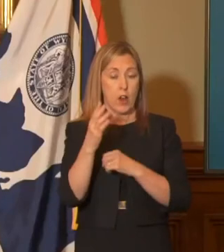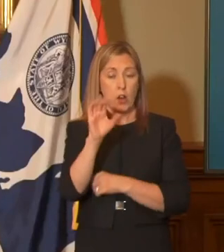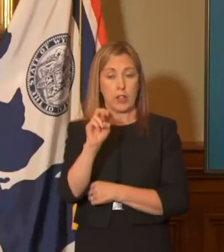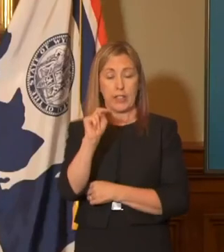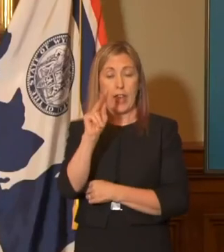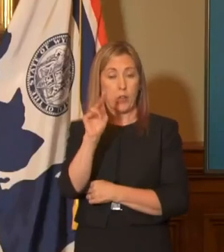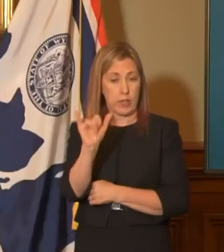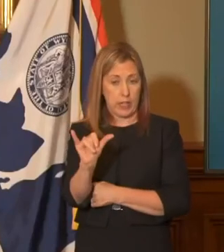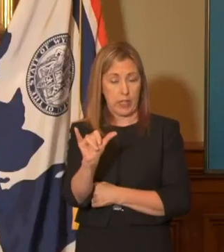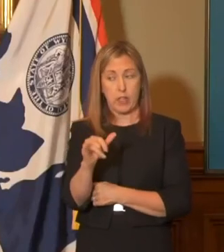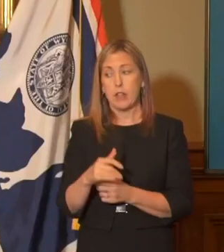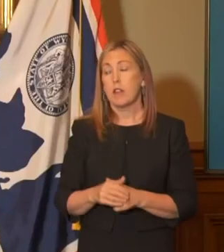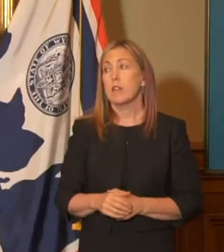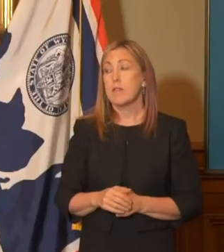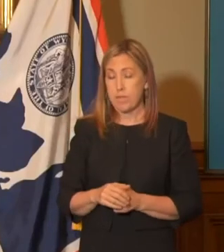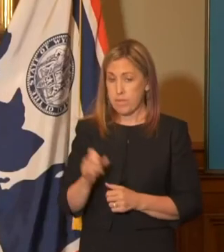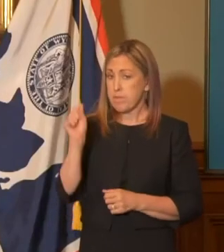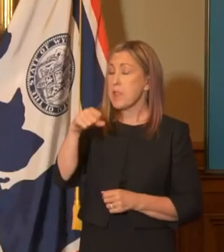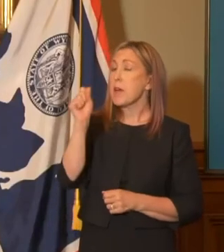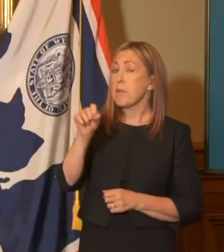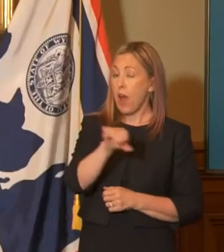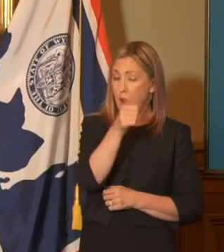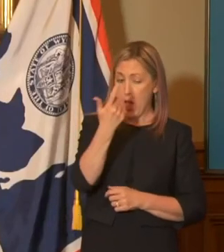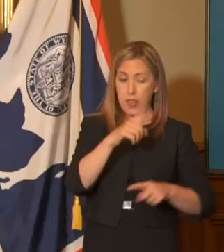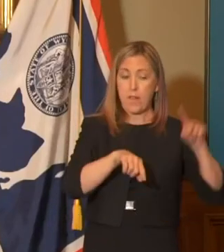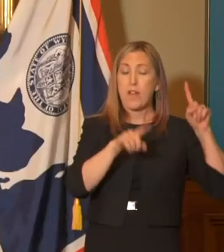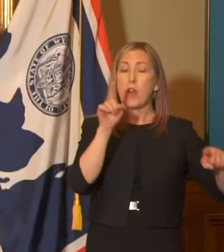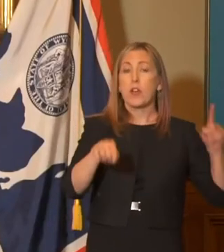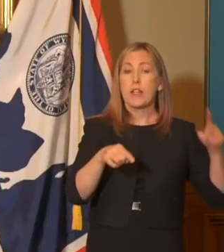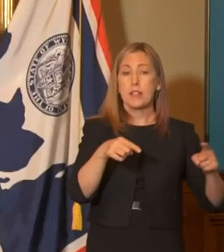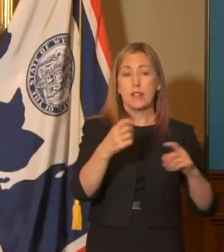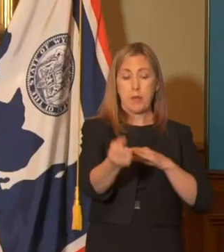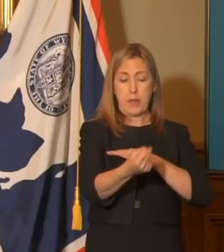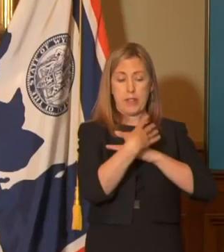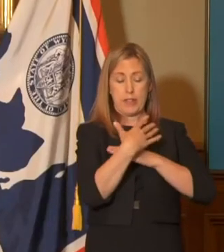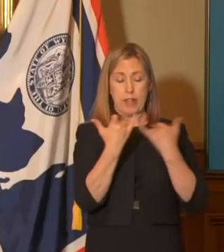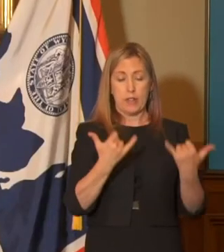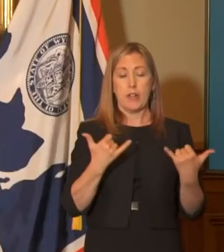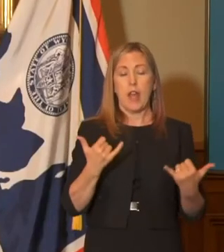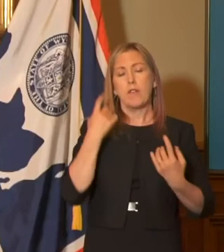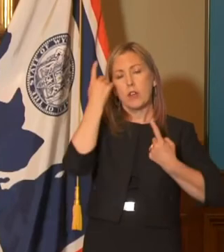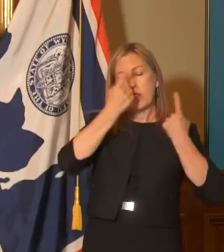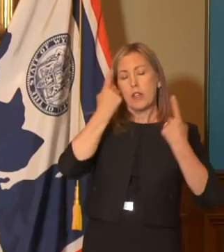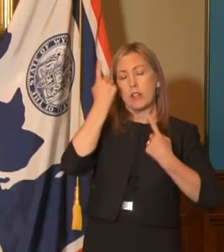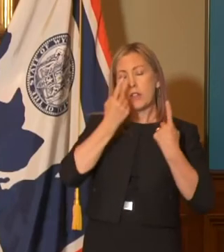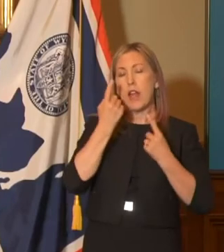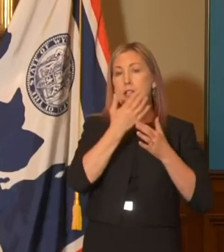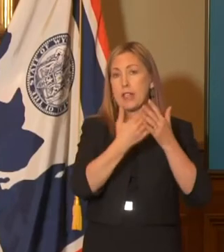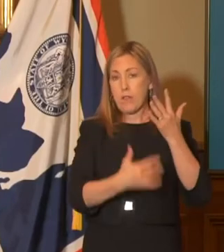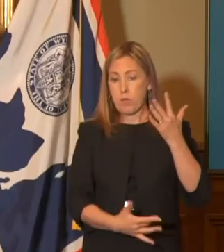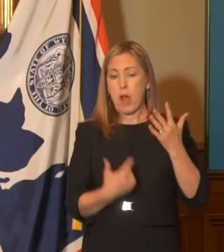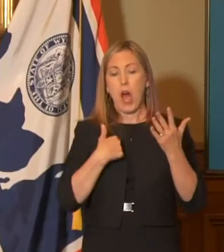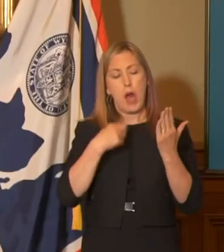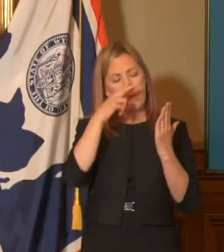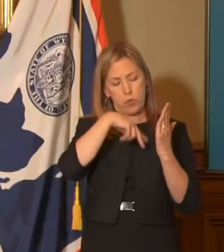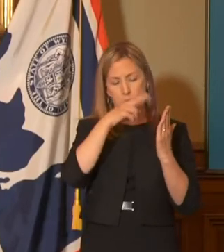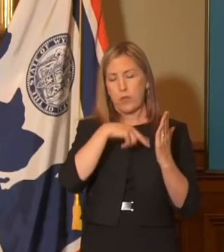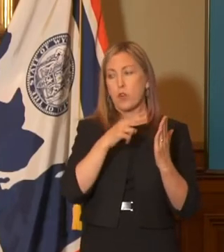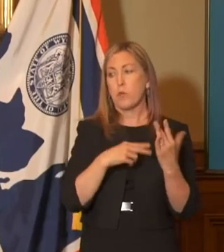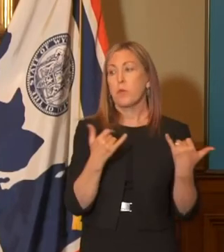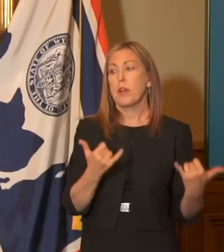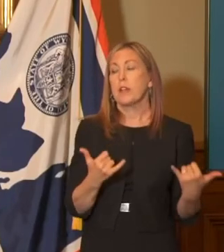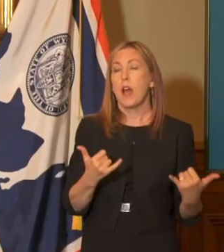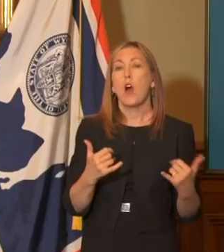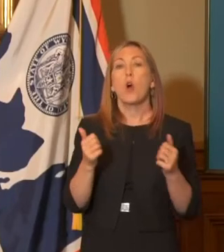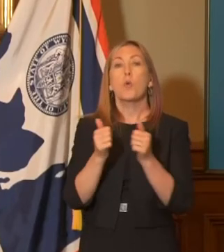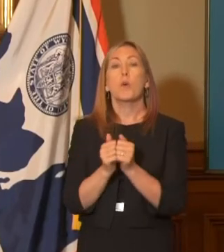you. So there have been other variances that have been submitted today for consideration, several of them, and I am reviewing them right now with the